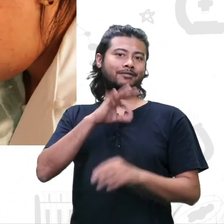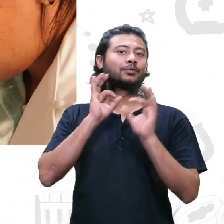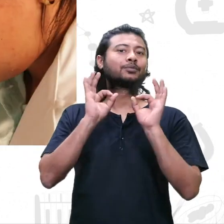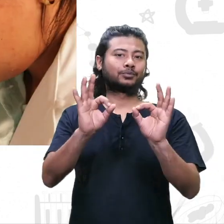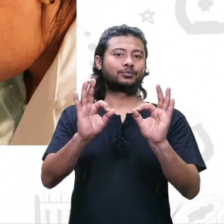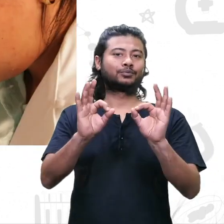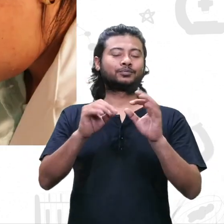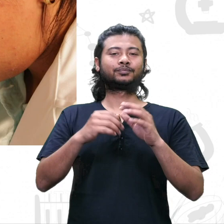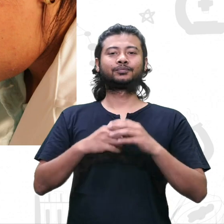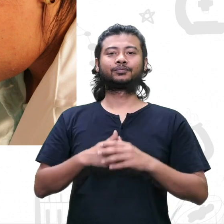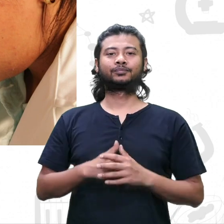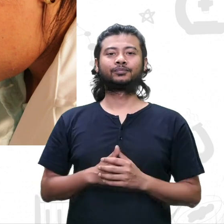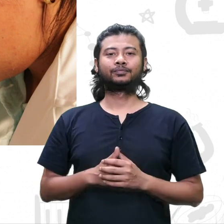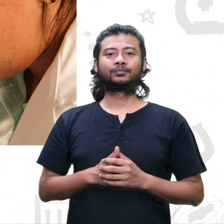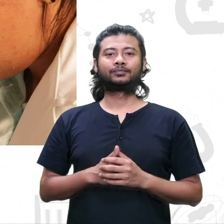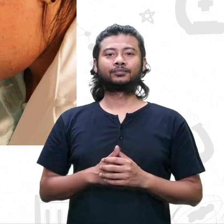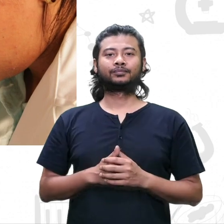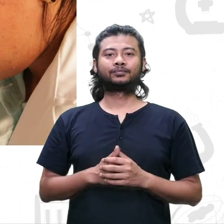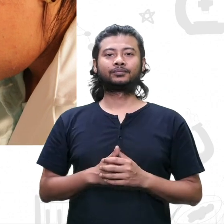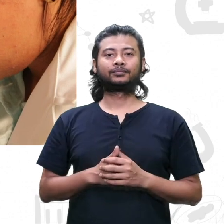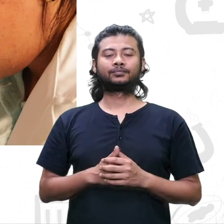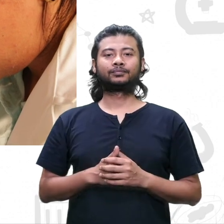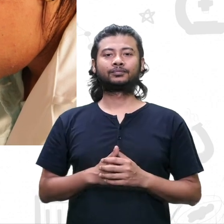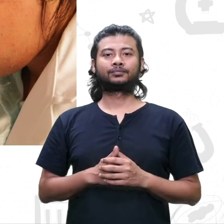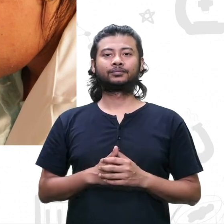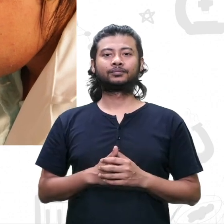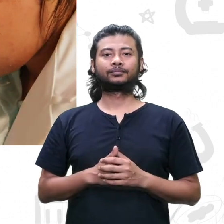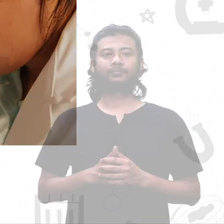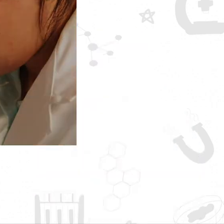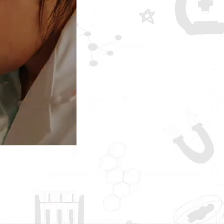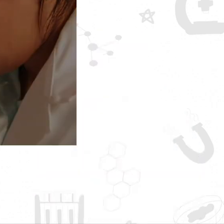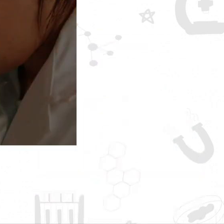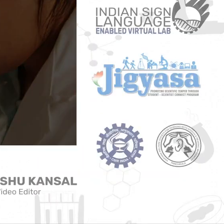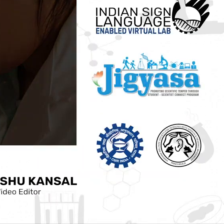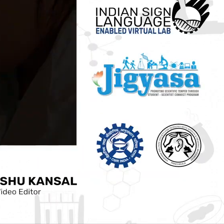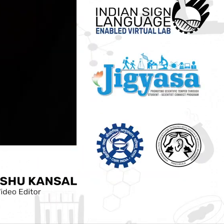for the aspiring young science students of our country.